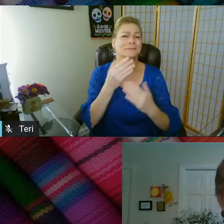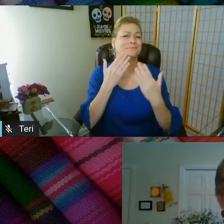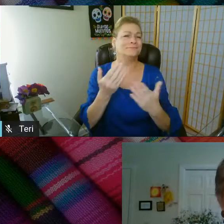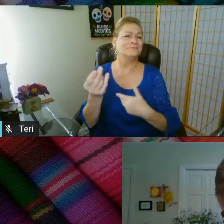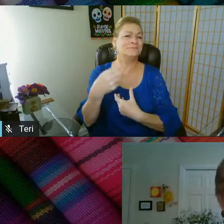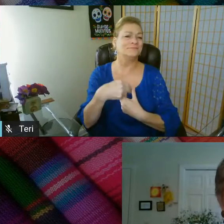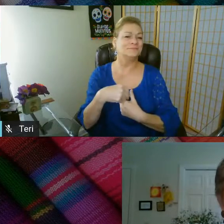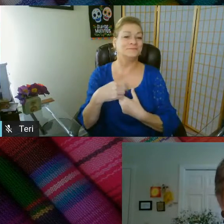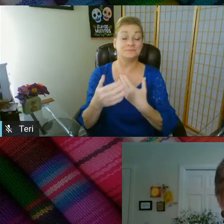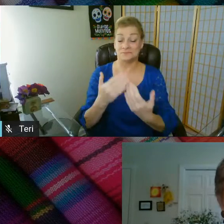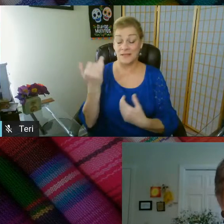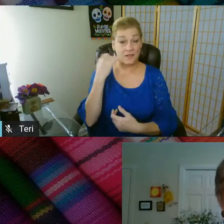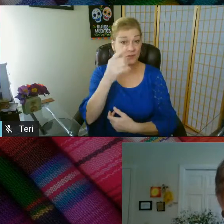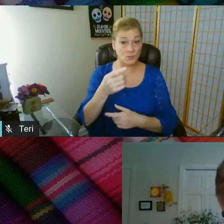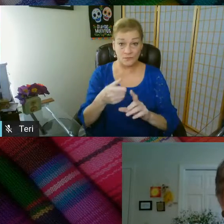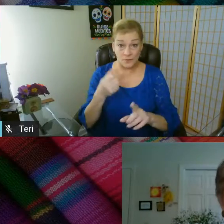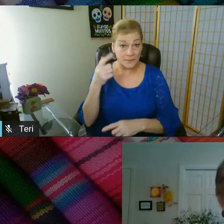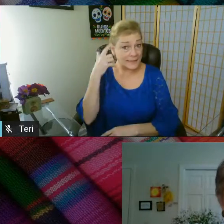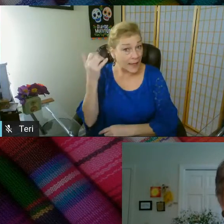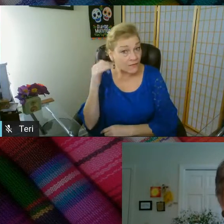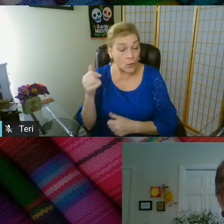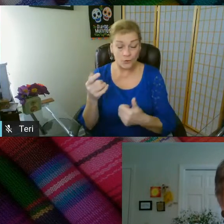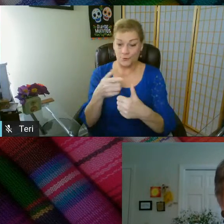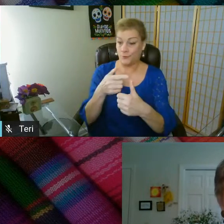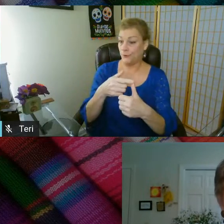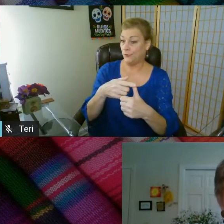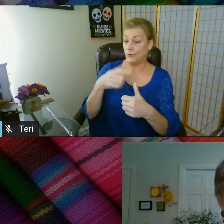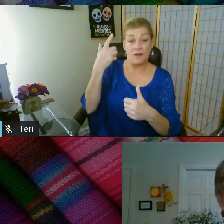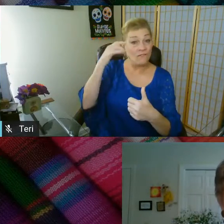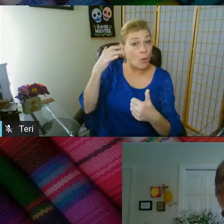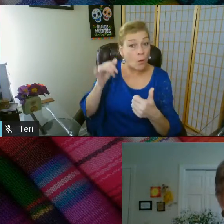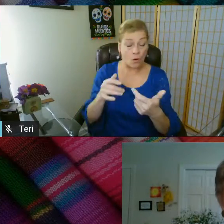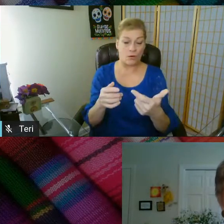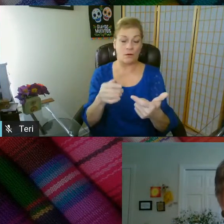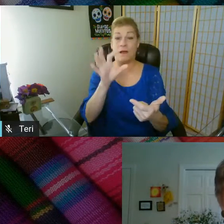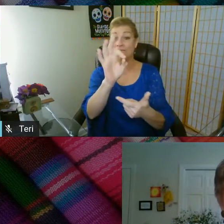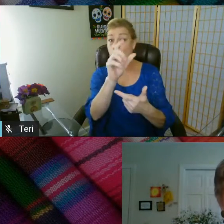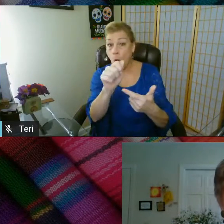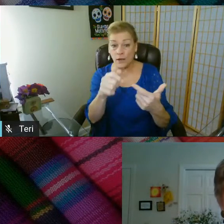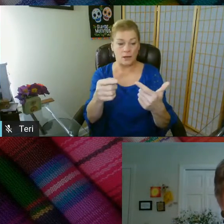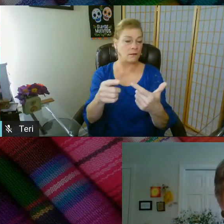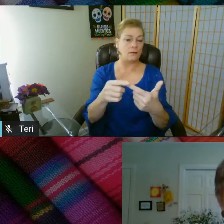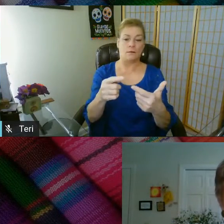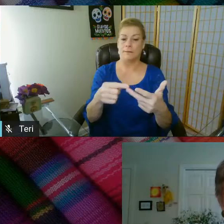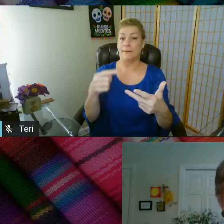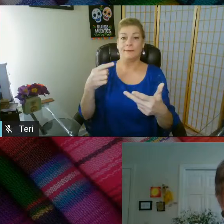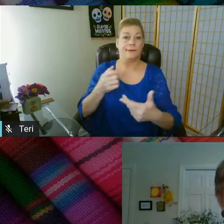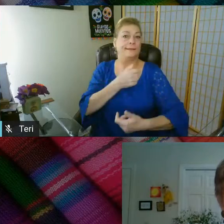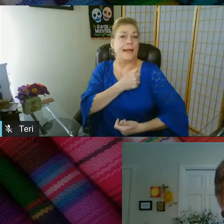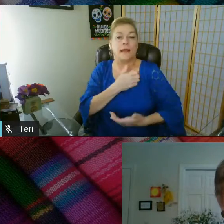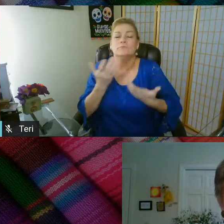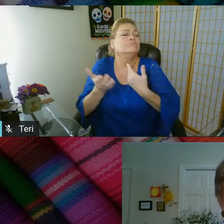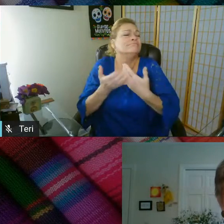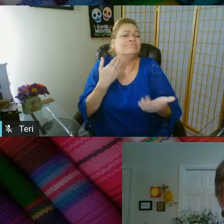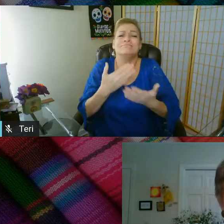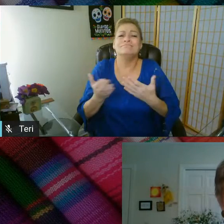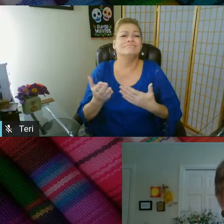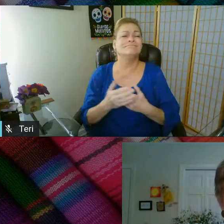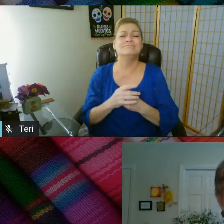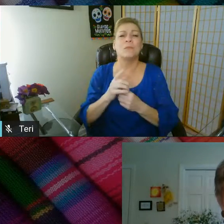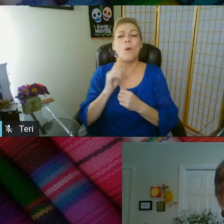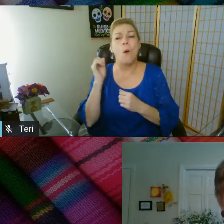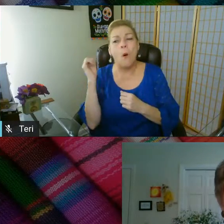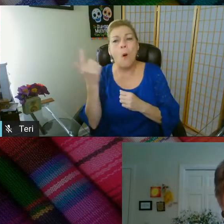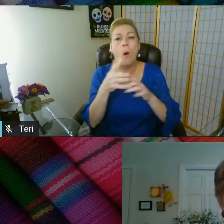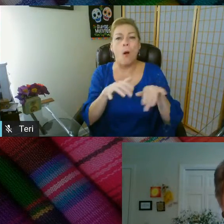you're tuning in from California or Florida or Canada or anywhere, that we are all one, that in truth, there is